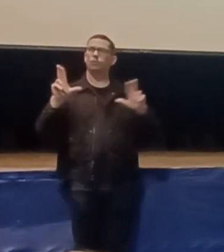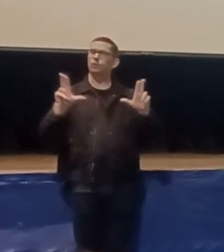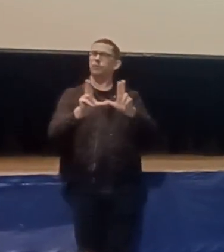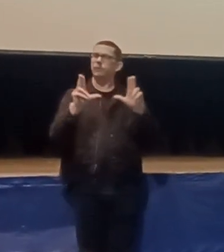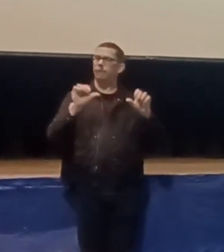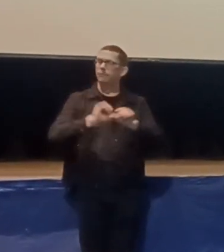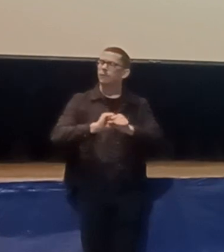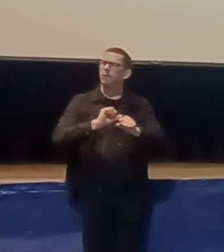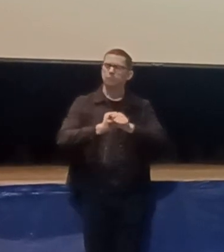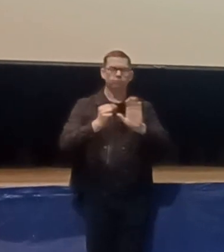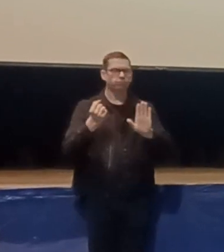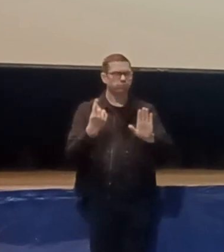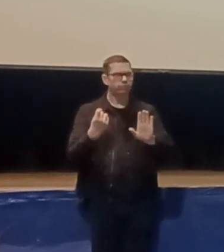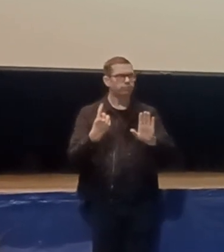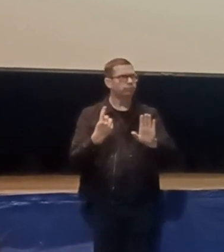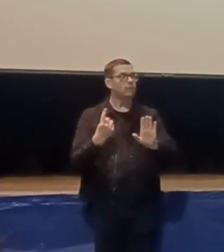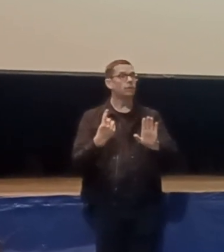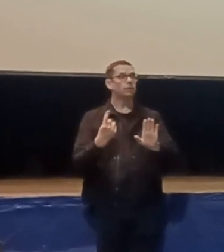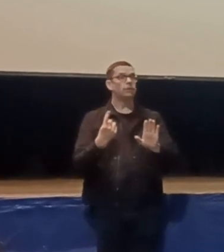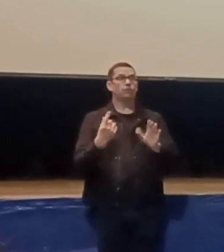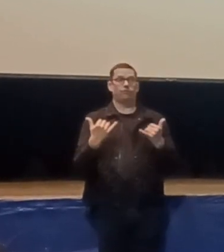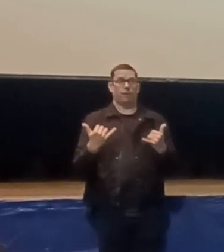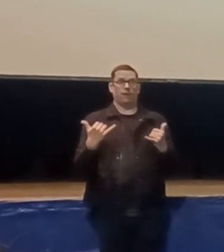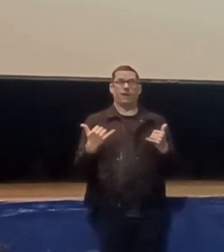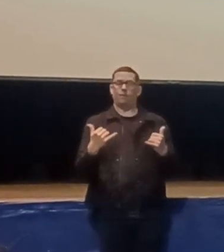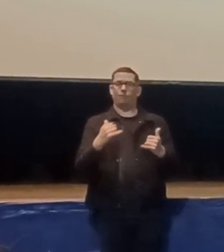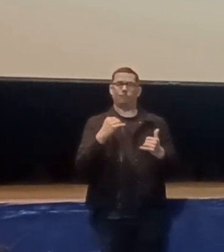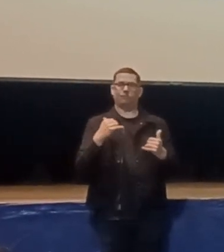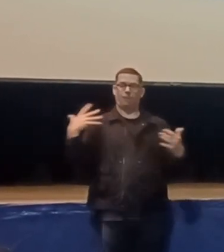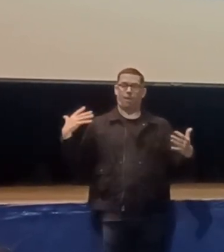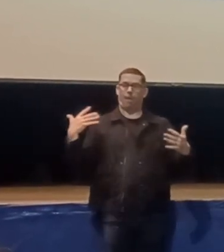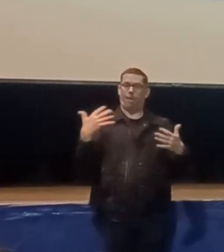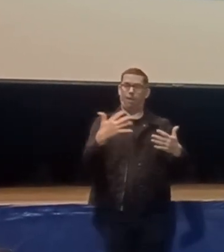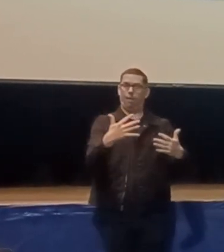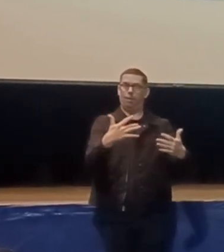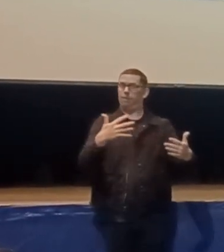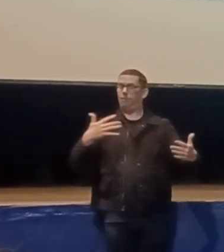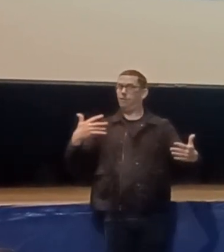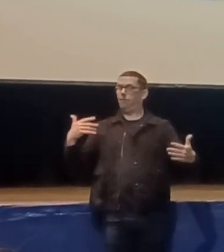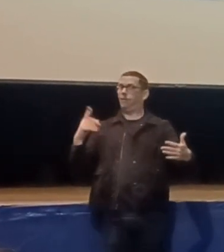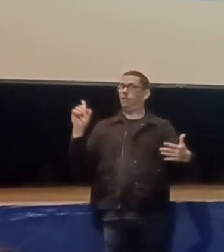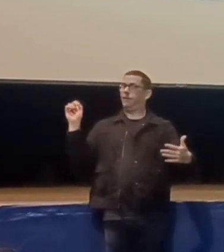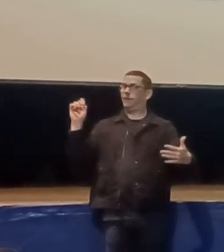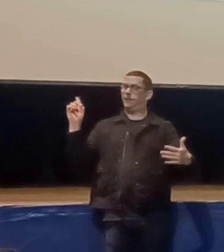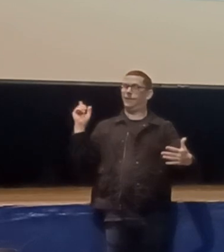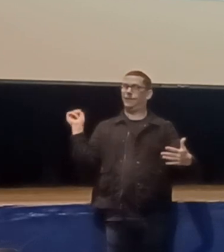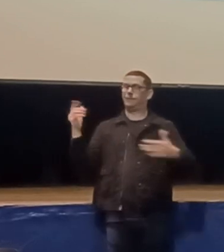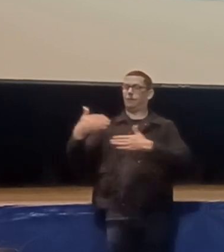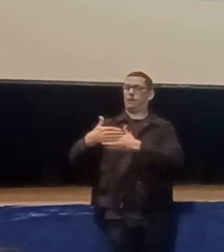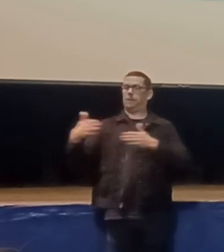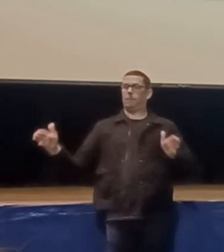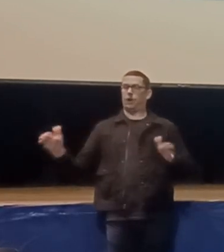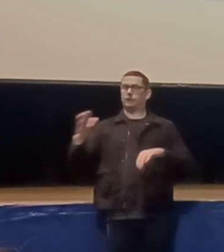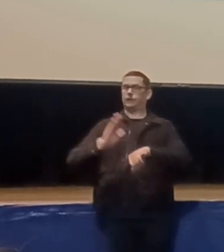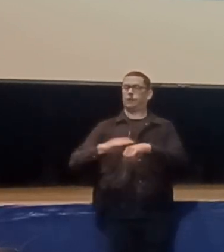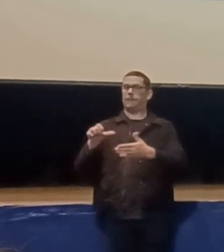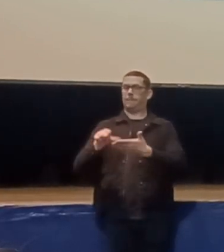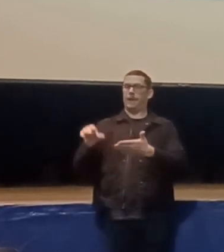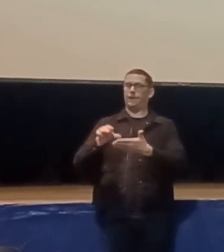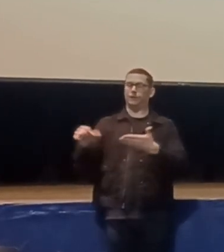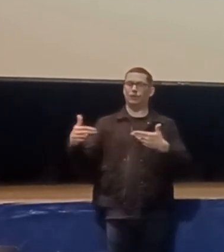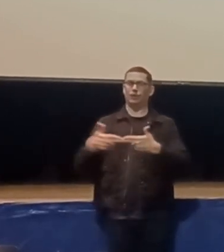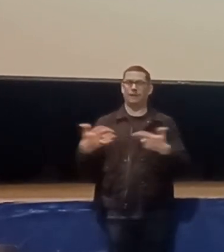so we are not quite there yet. We're at boxes on the page. We